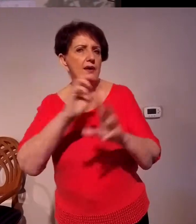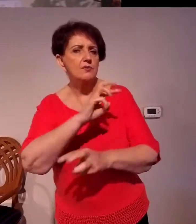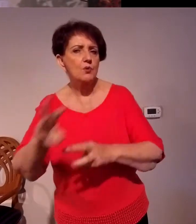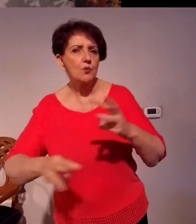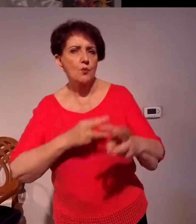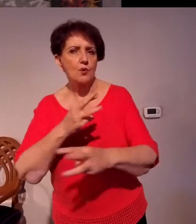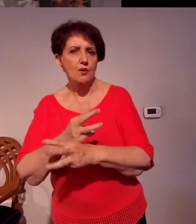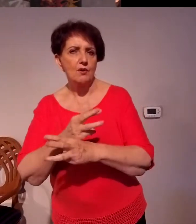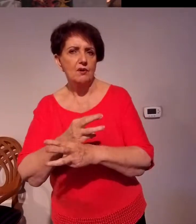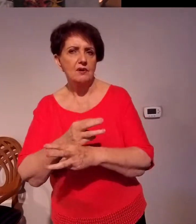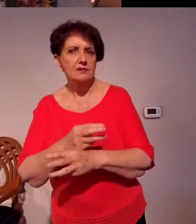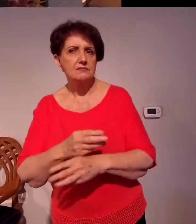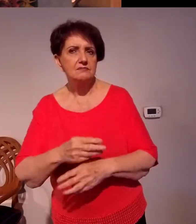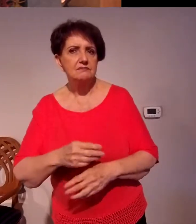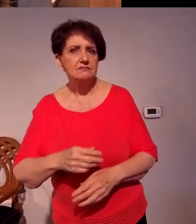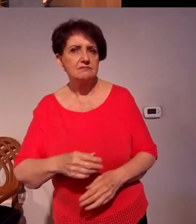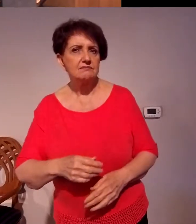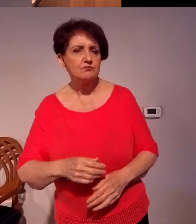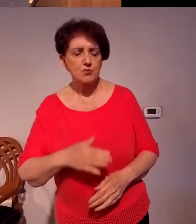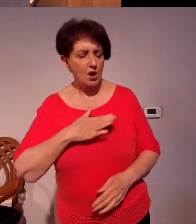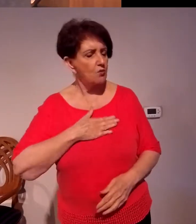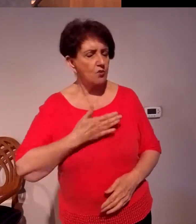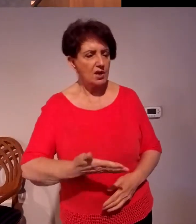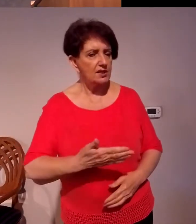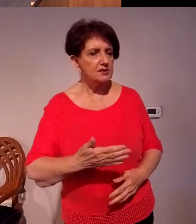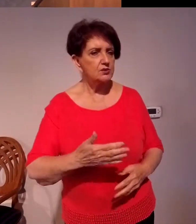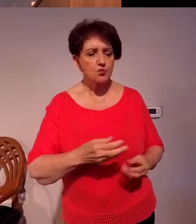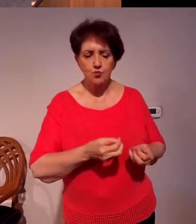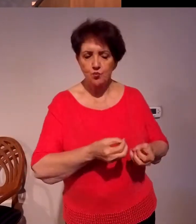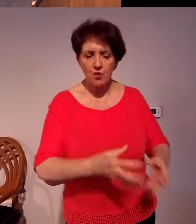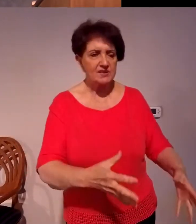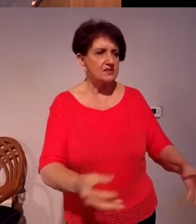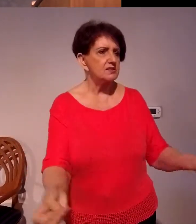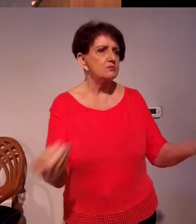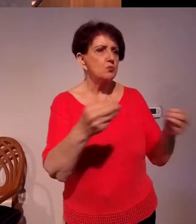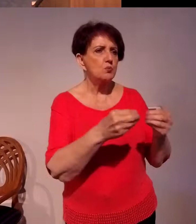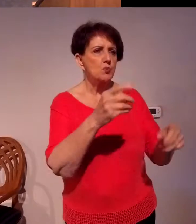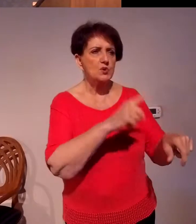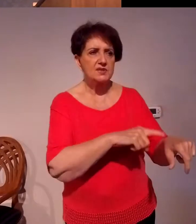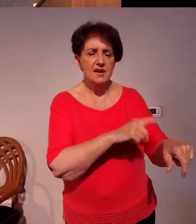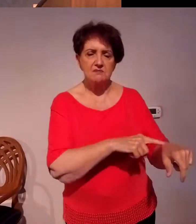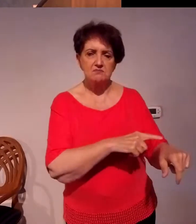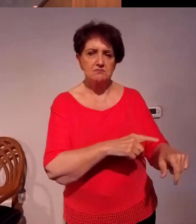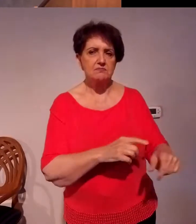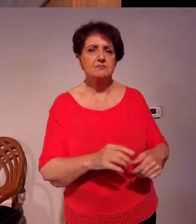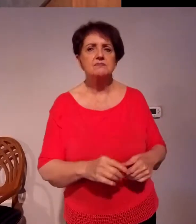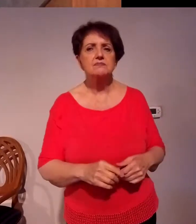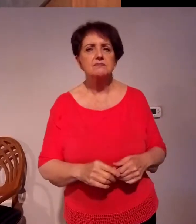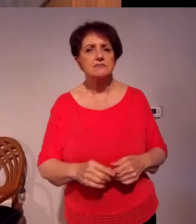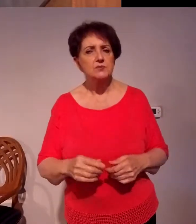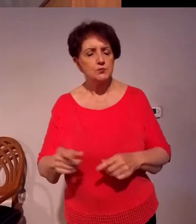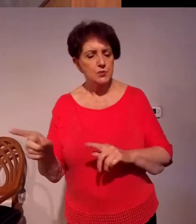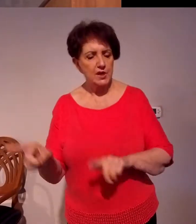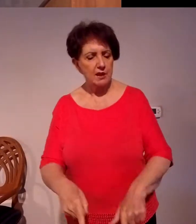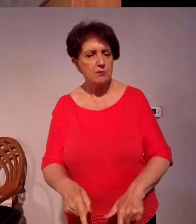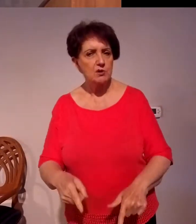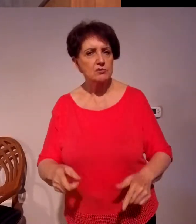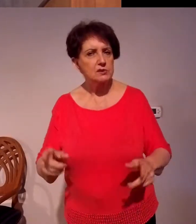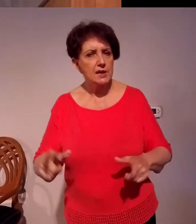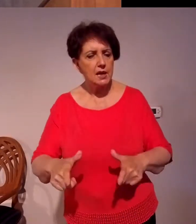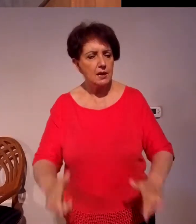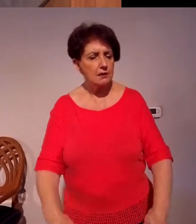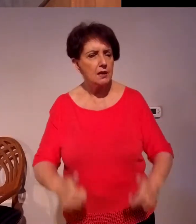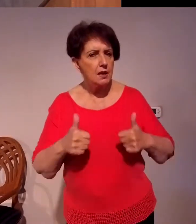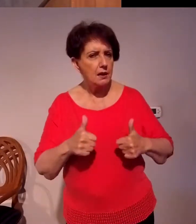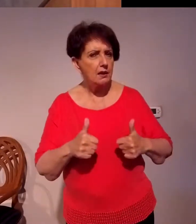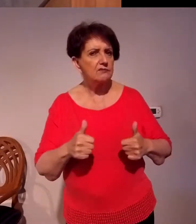I think we are no longer willing to waste any time on anything less than what we came here to be.